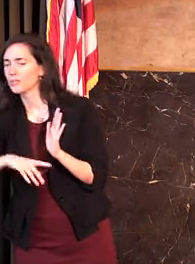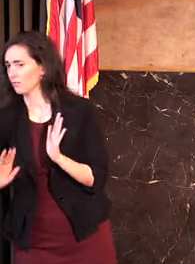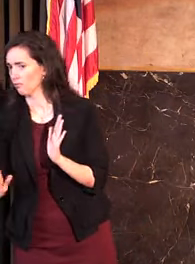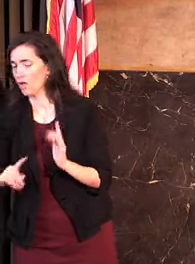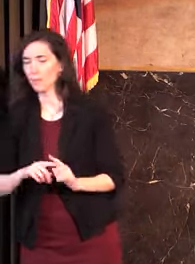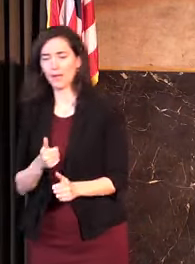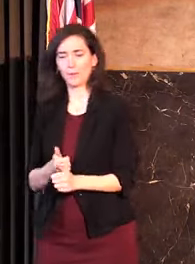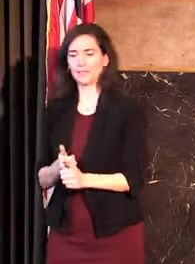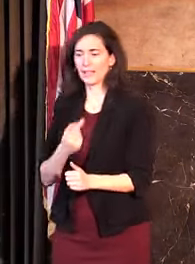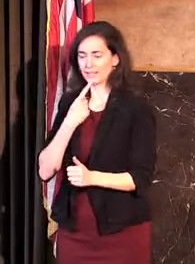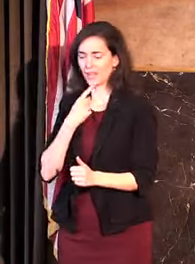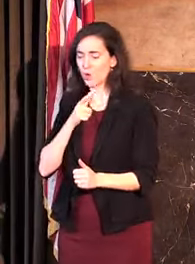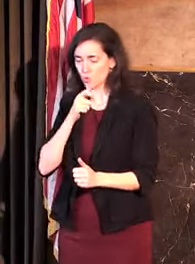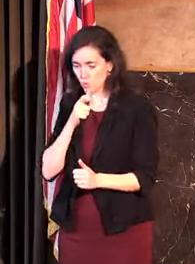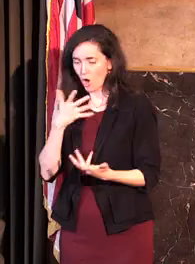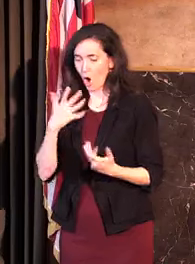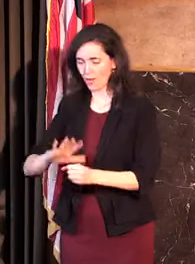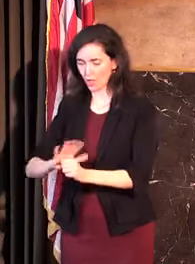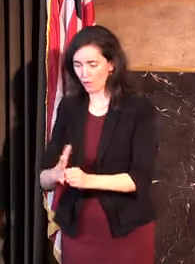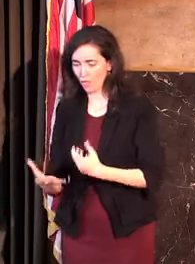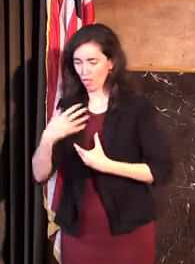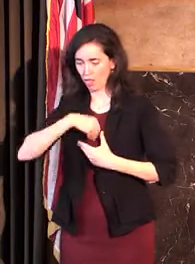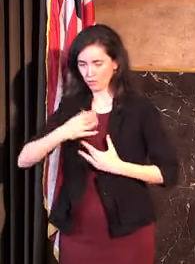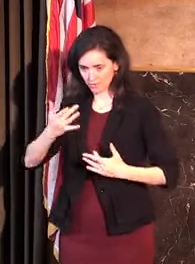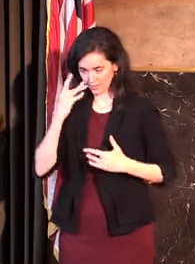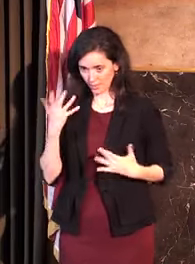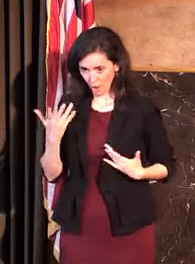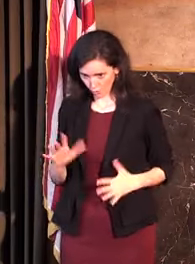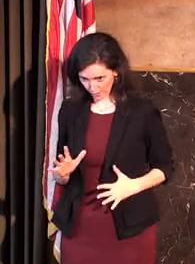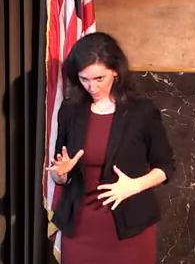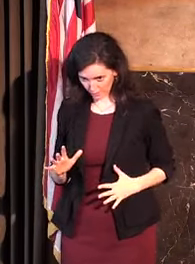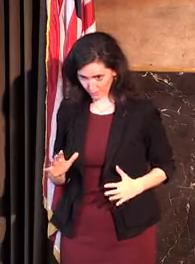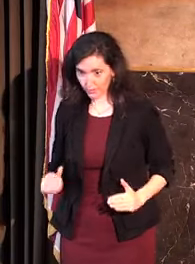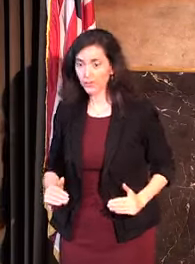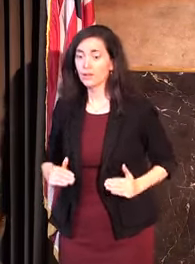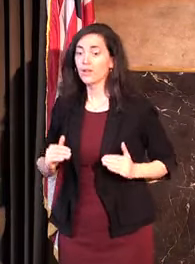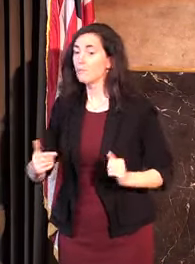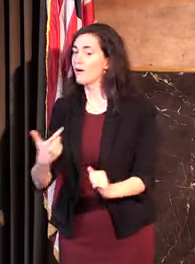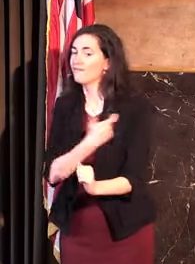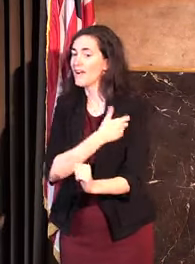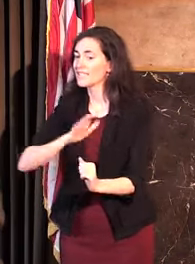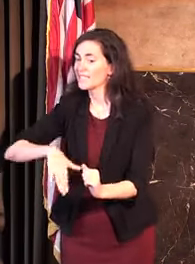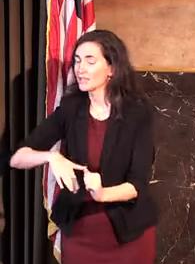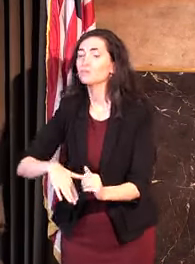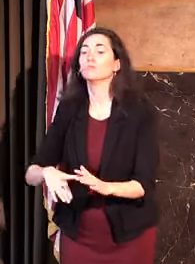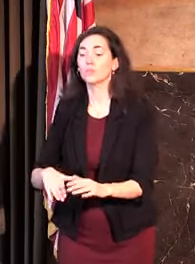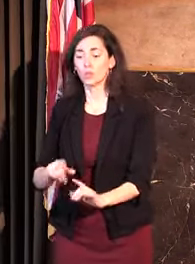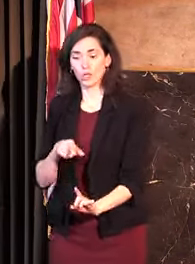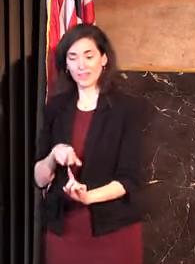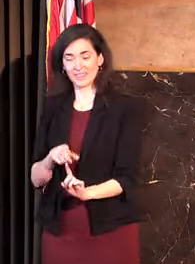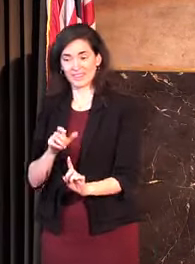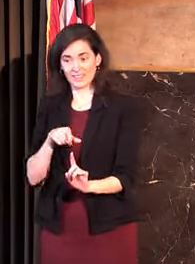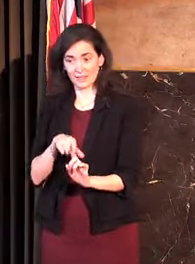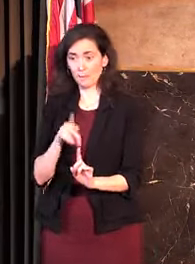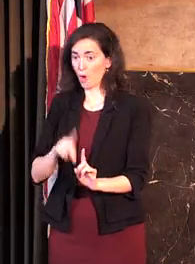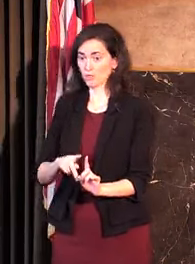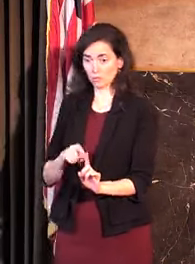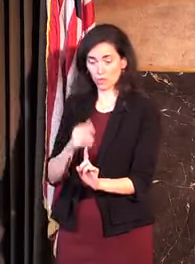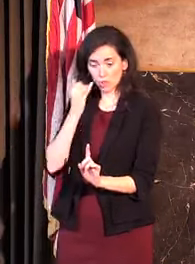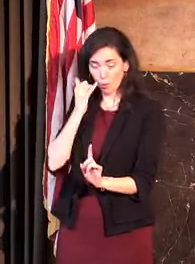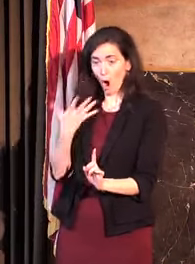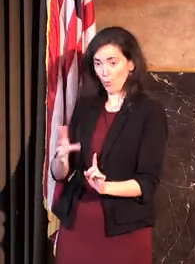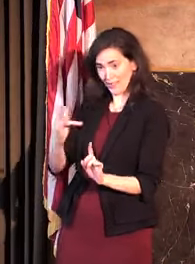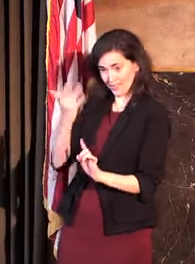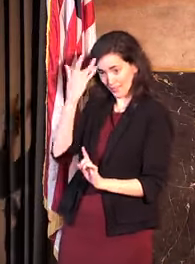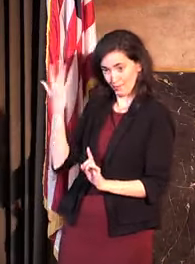with COVID but are not vaccinated, they perhaps have a 3 times greater chance of reinfection with Omicron than they